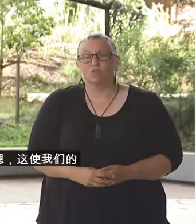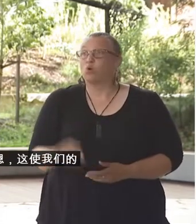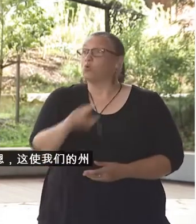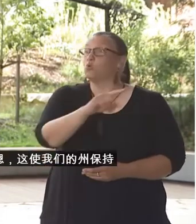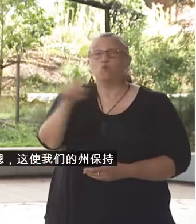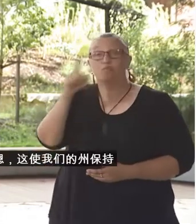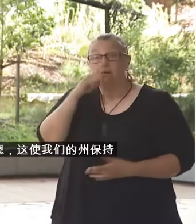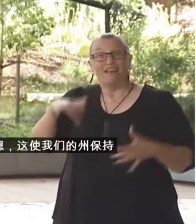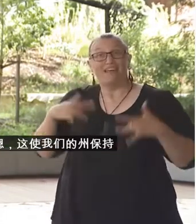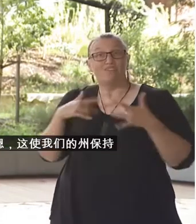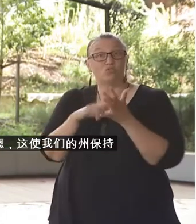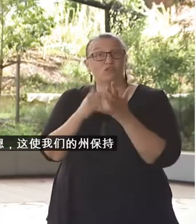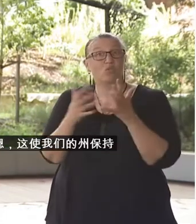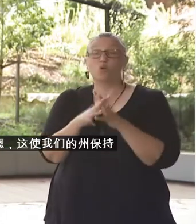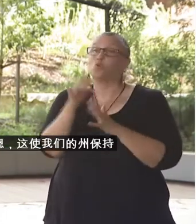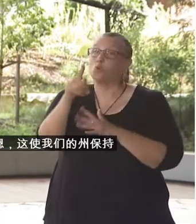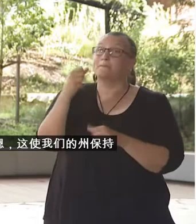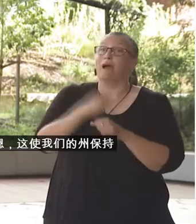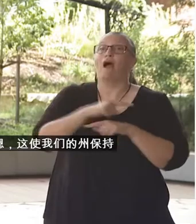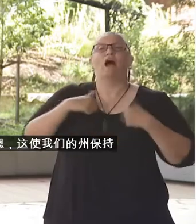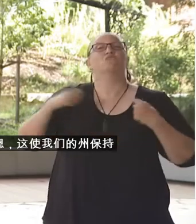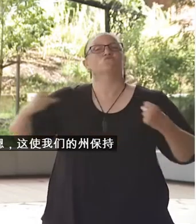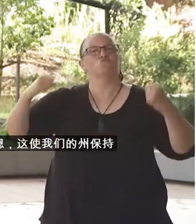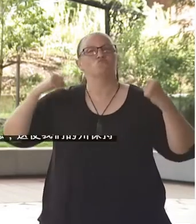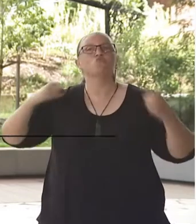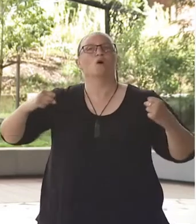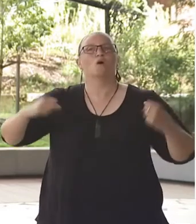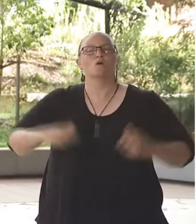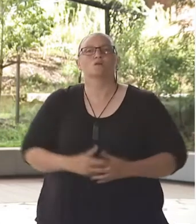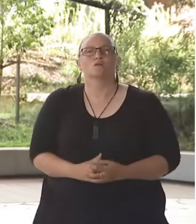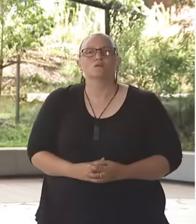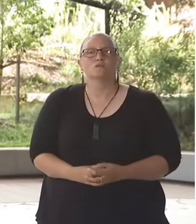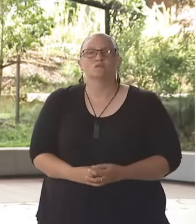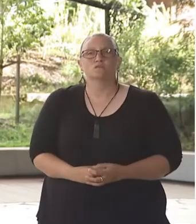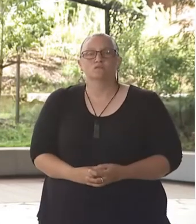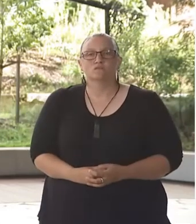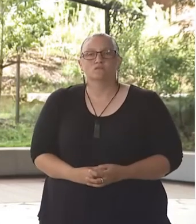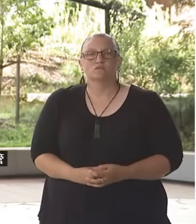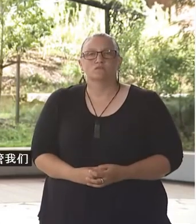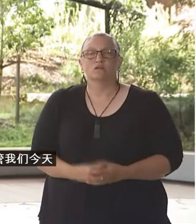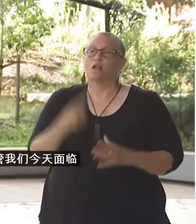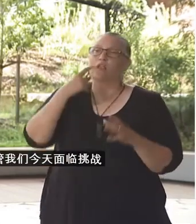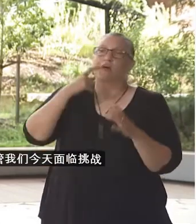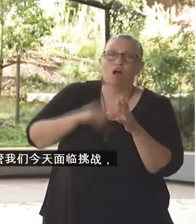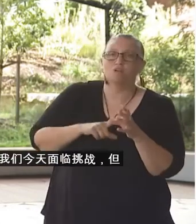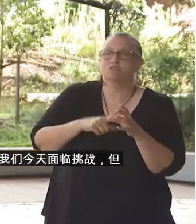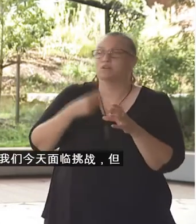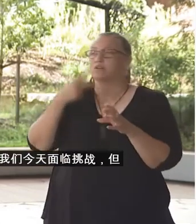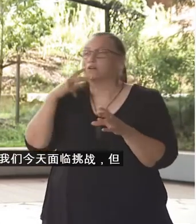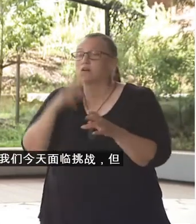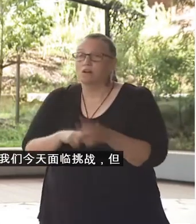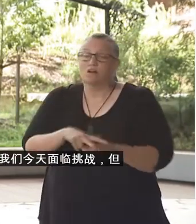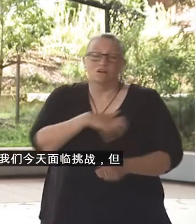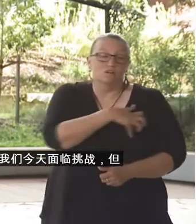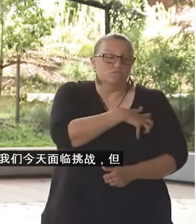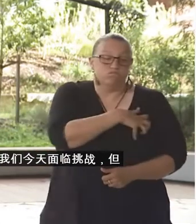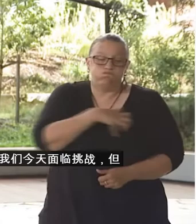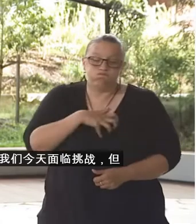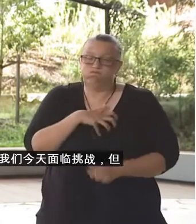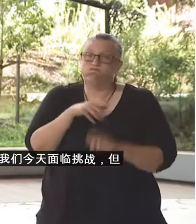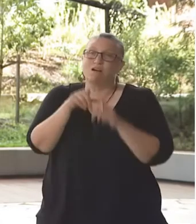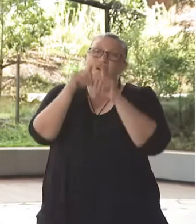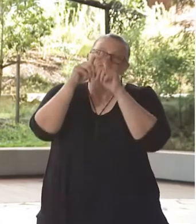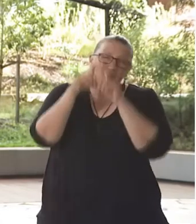that has kept our state strong. And despite the challenges of the last 2 years, despite the challenges that we are facing into